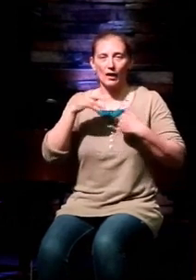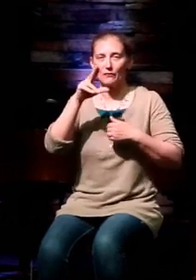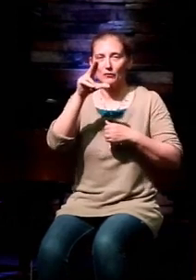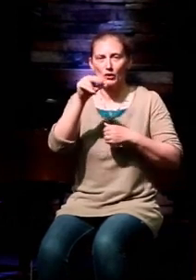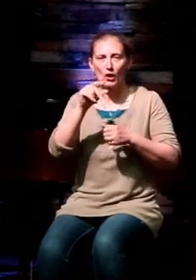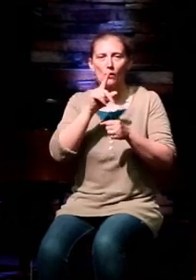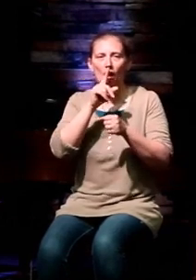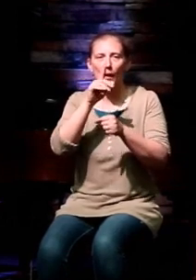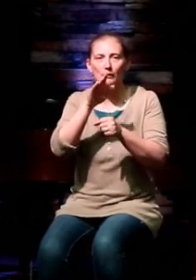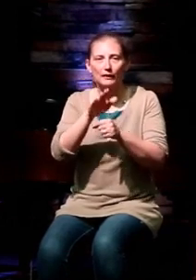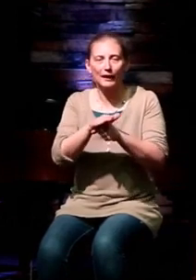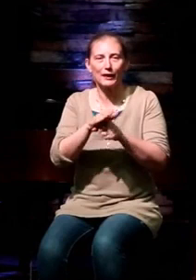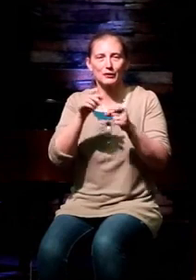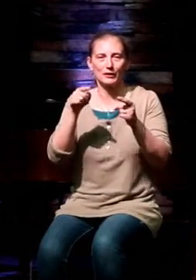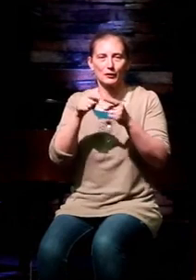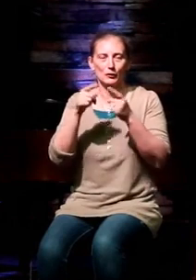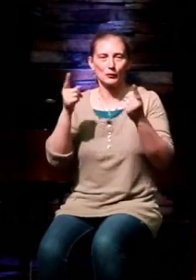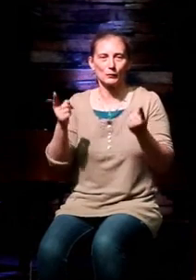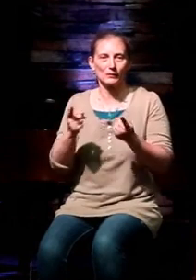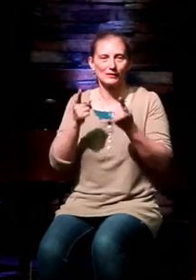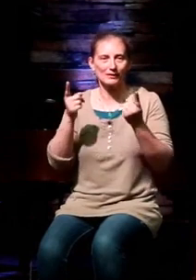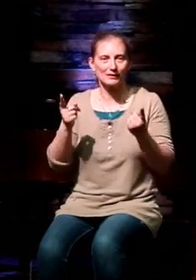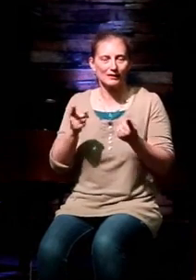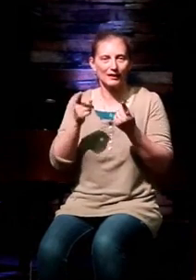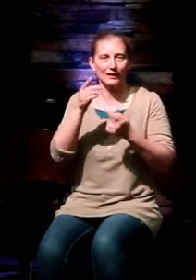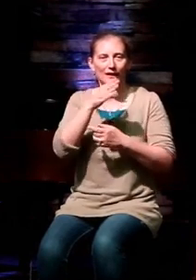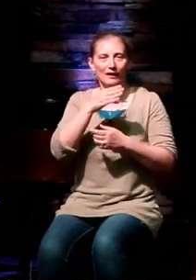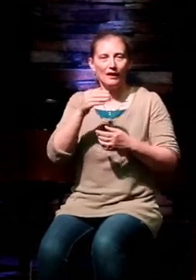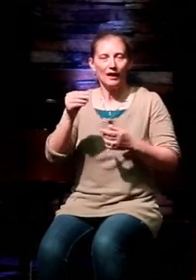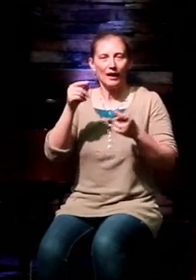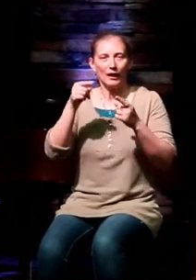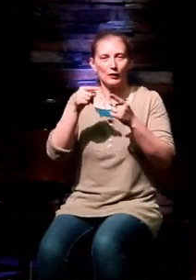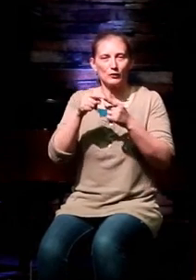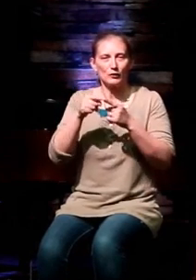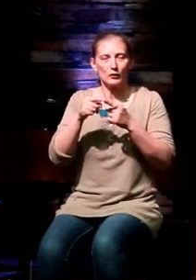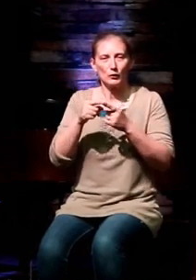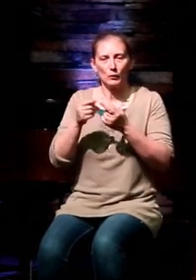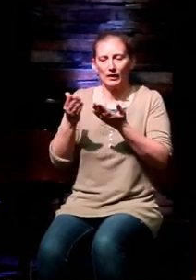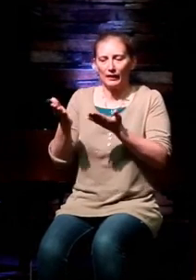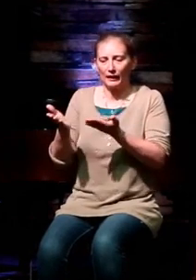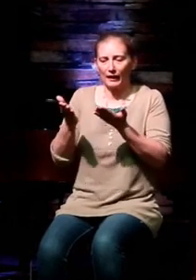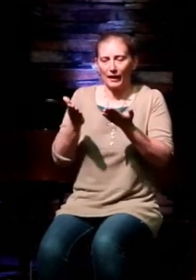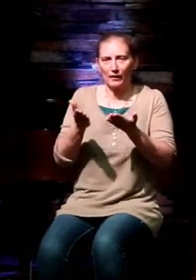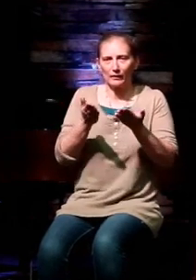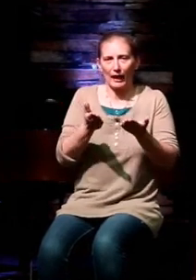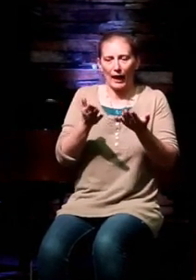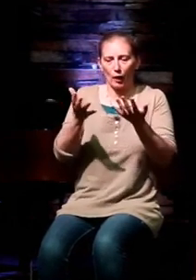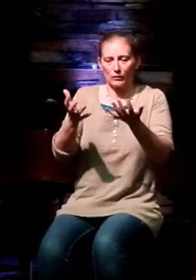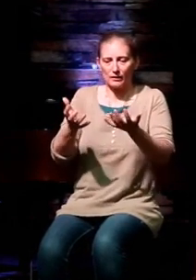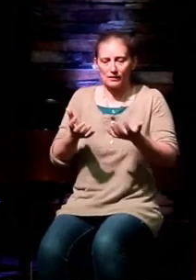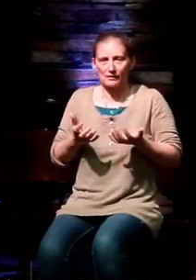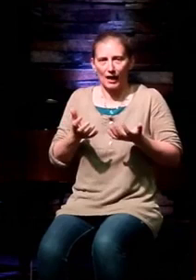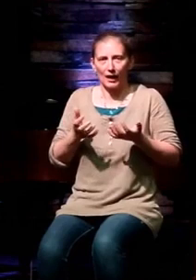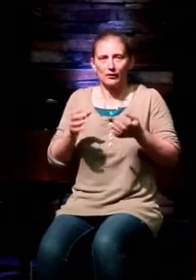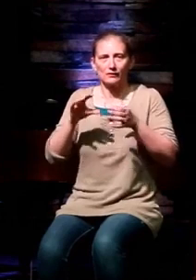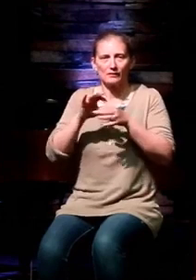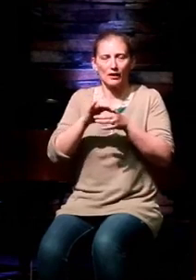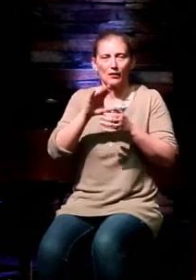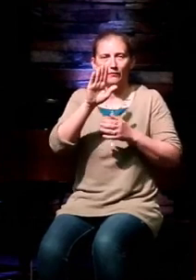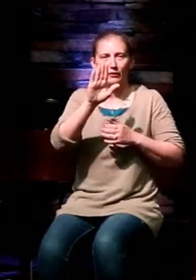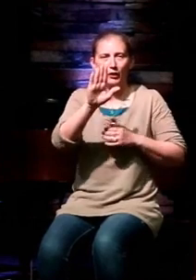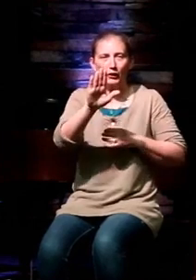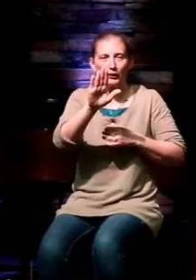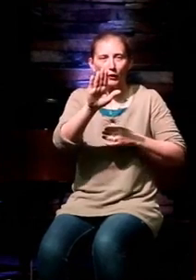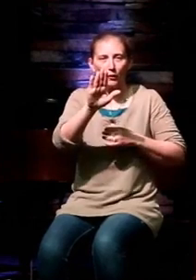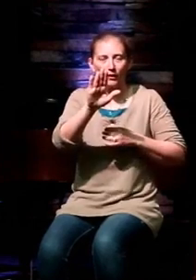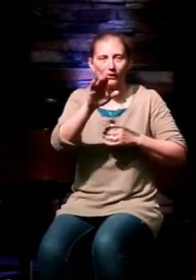whatsoever. You have no obligation to carry out the desires of your flesh. You have no obligation toward that addiction.